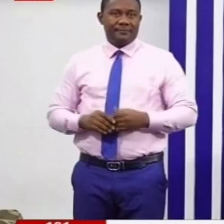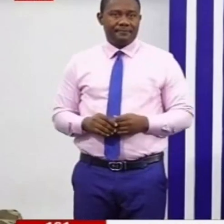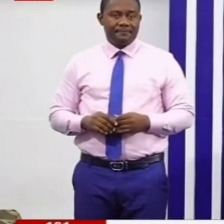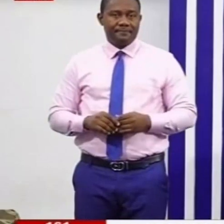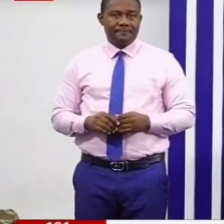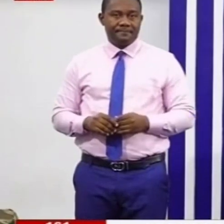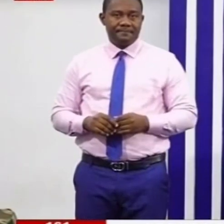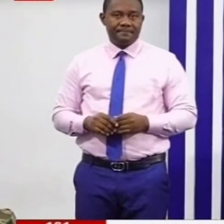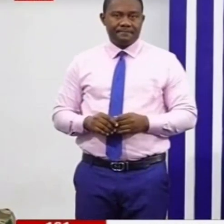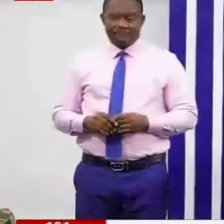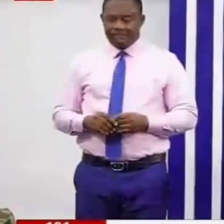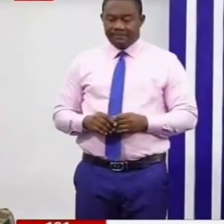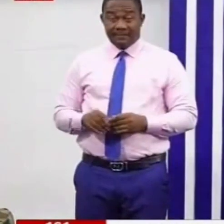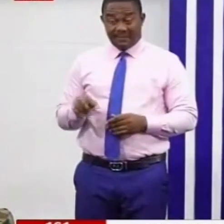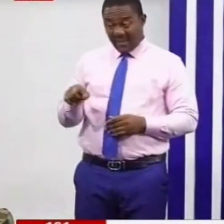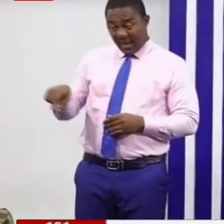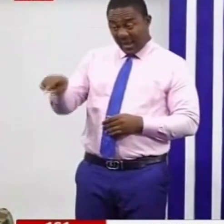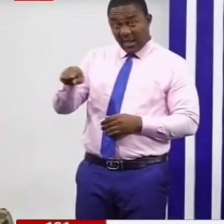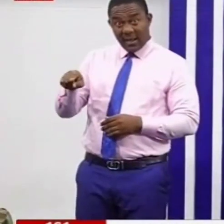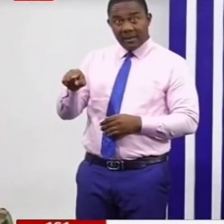And we discharged 7